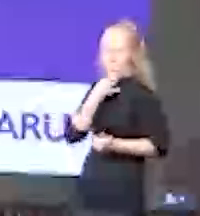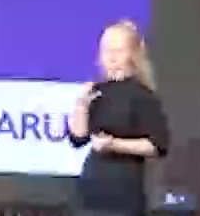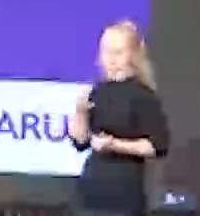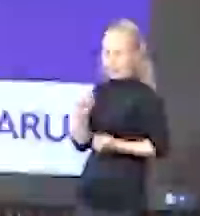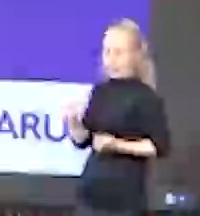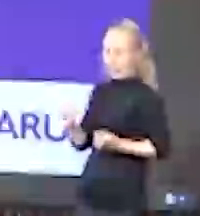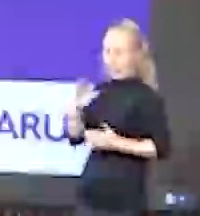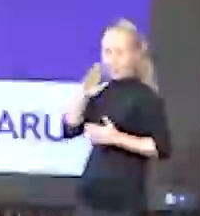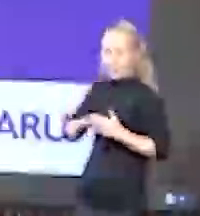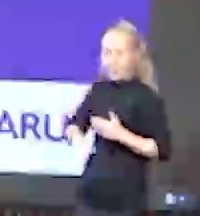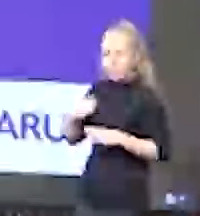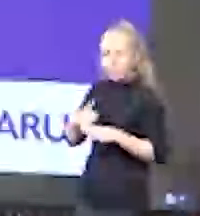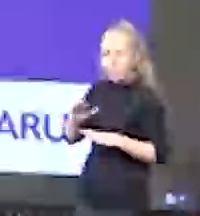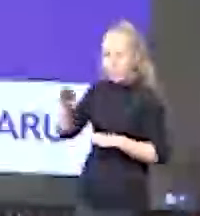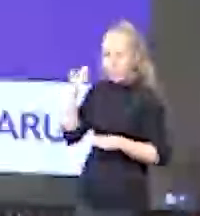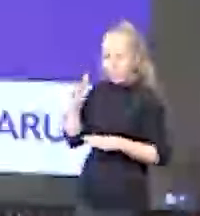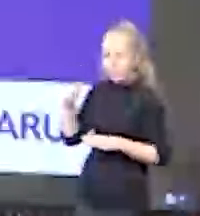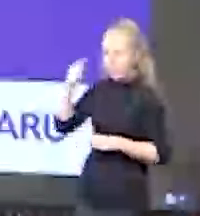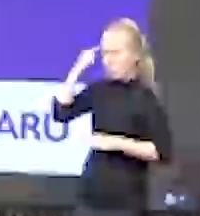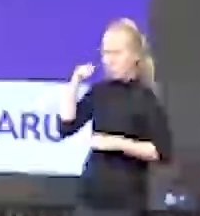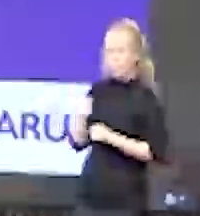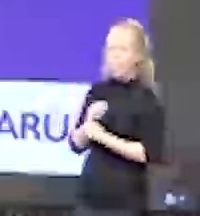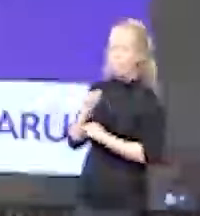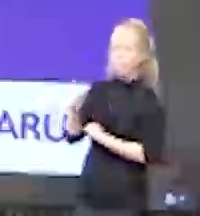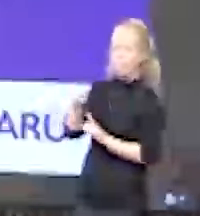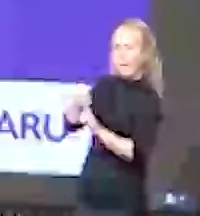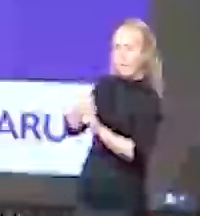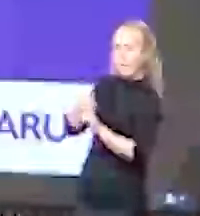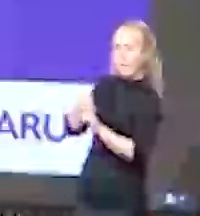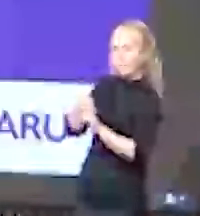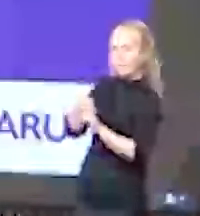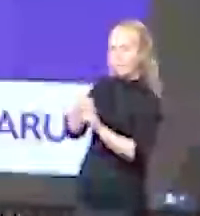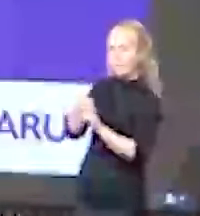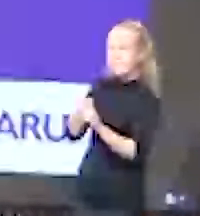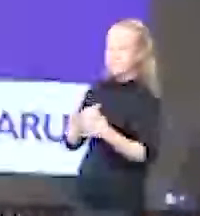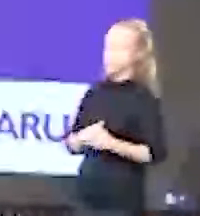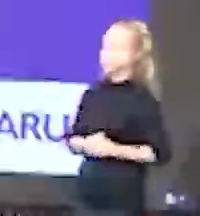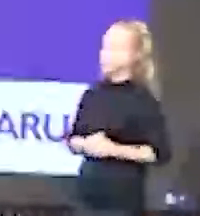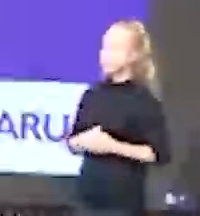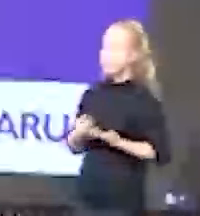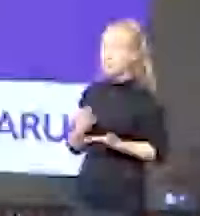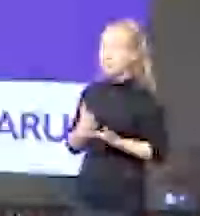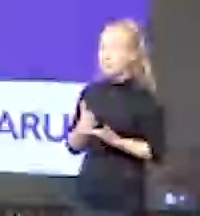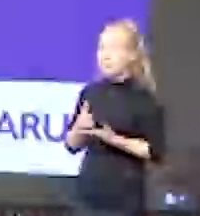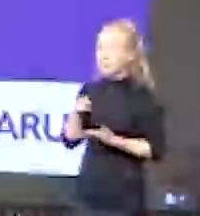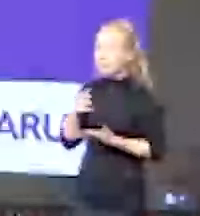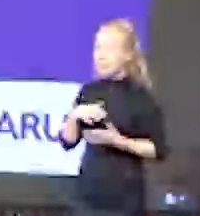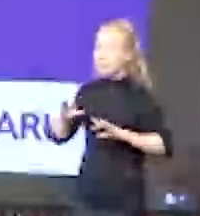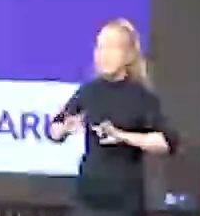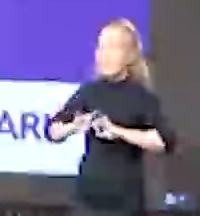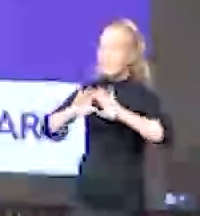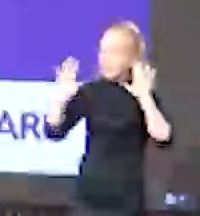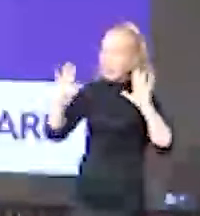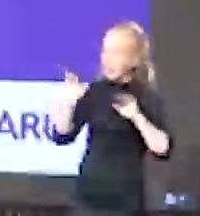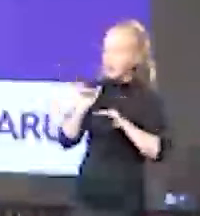as the topic. What makes good advocacy to government? I think at a really basic level, being really clear about what it is that you want